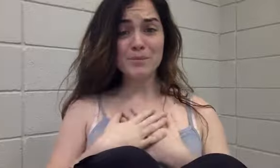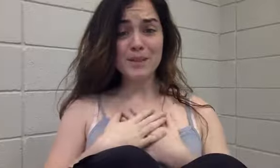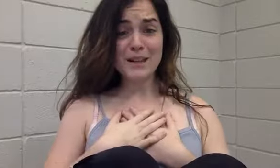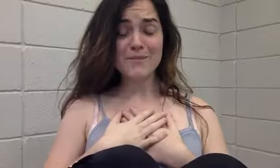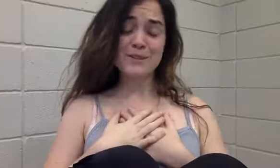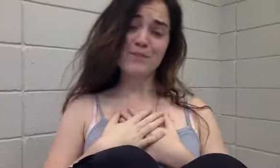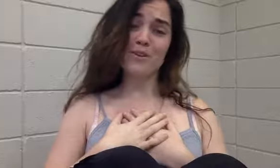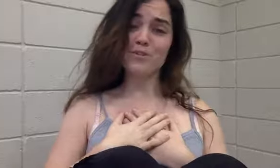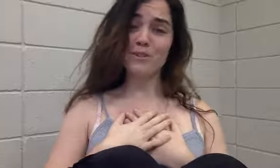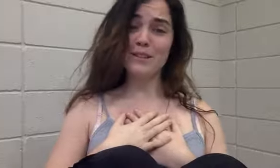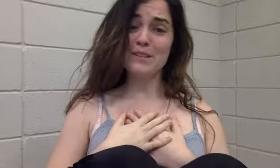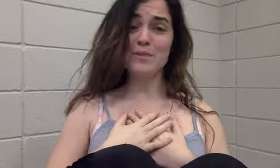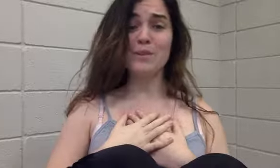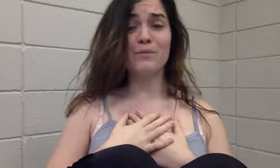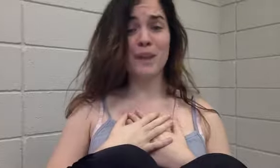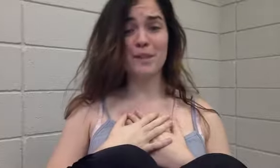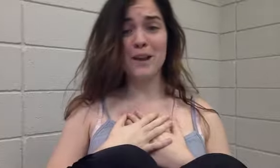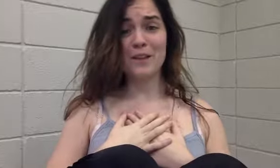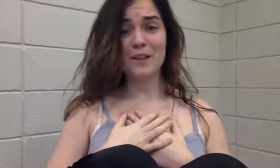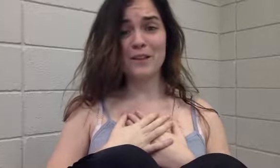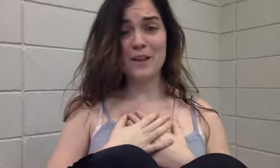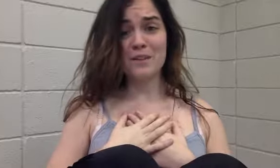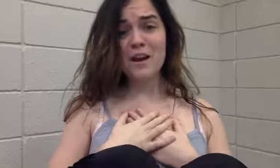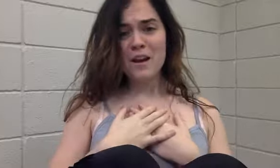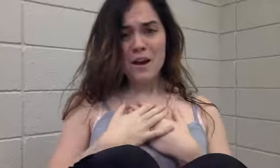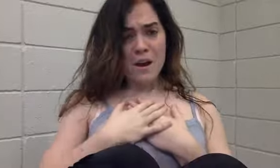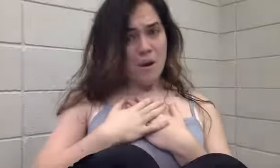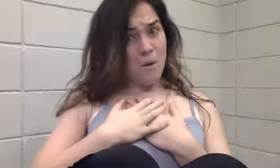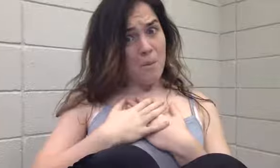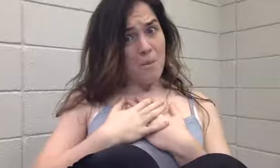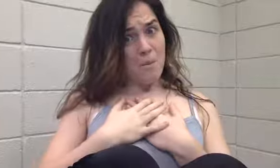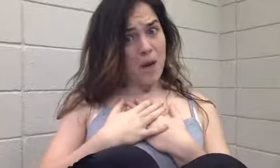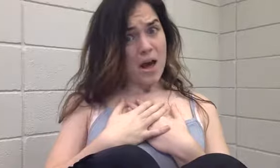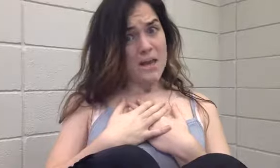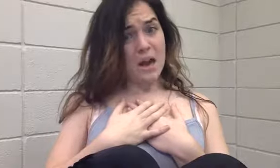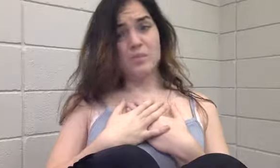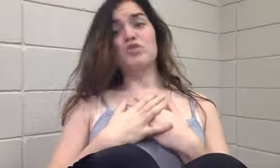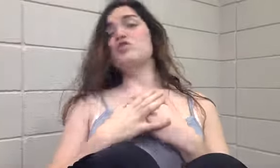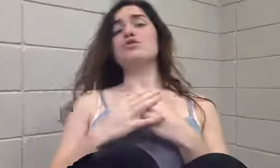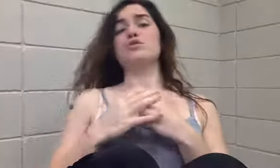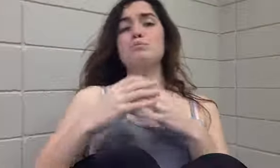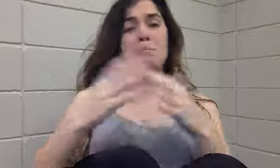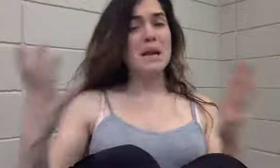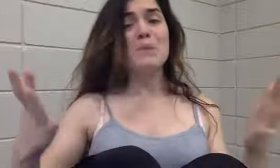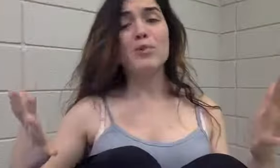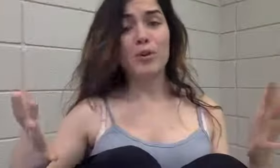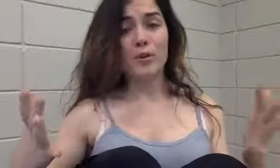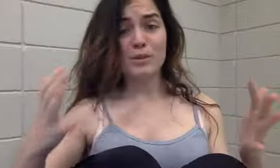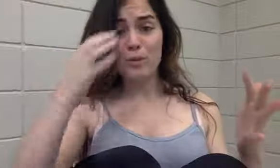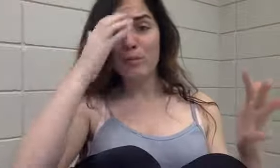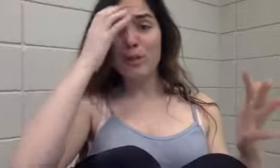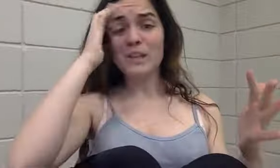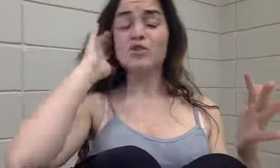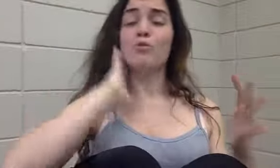have a dysfunctional relationship with a random guy on the internet. But I'm sure there's many more girls that would be willing to.